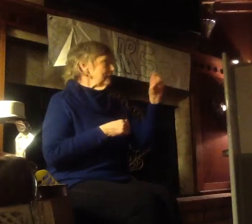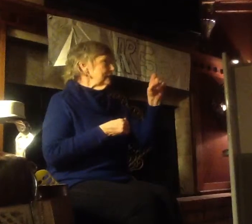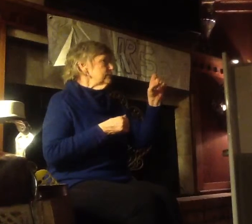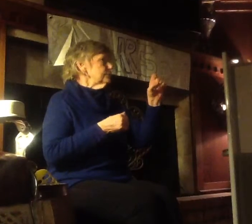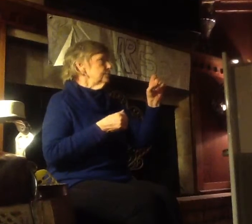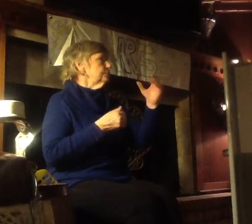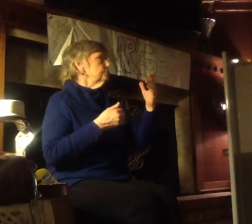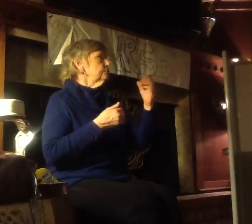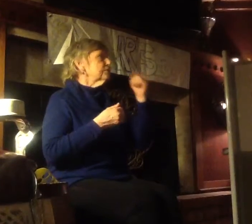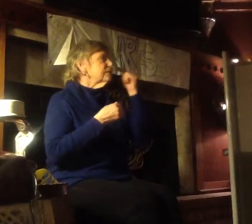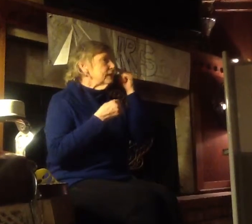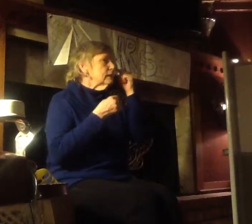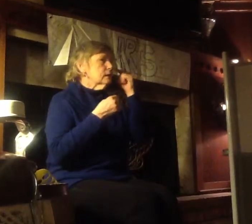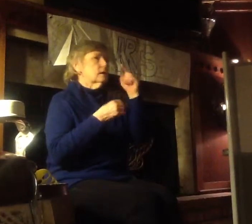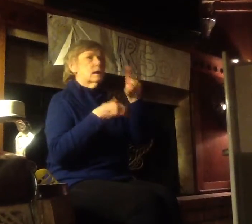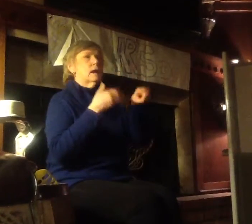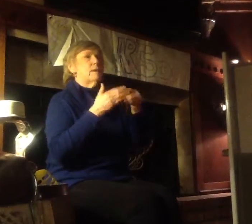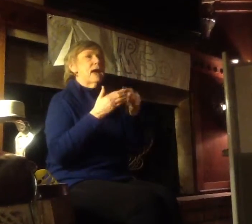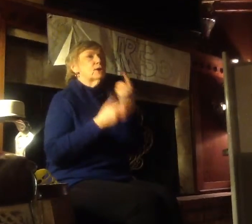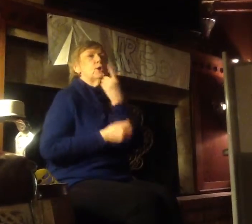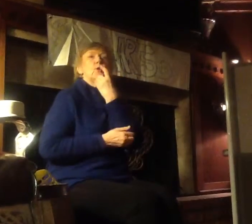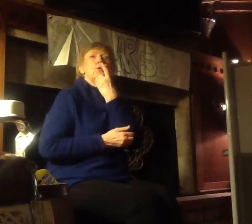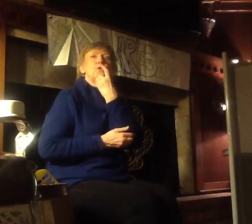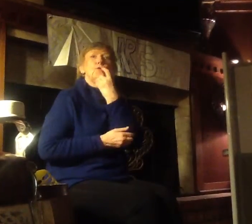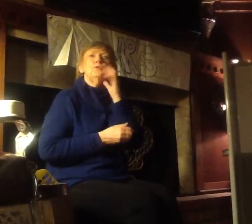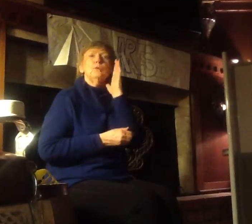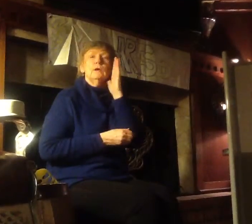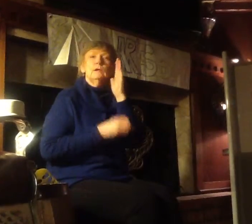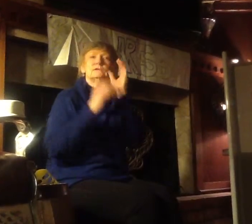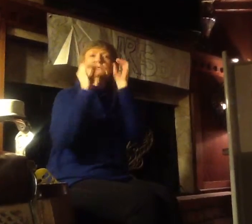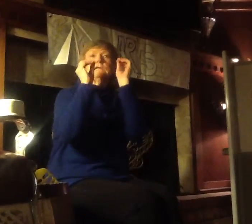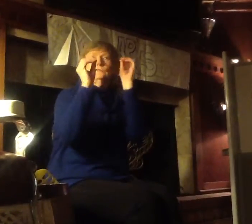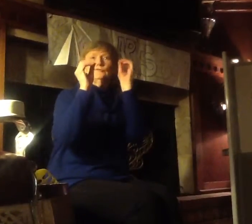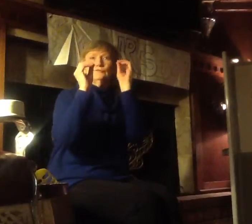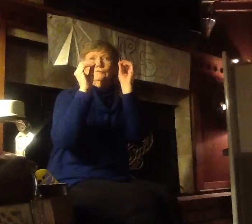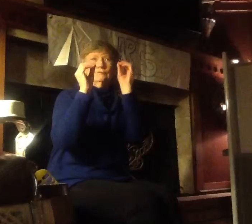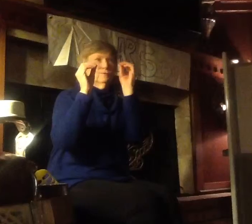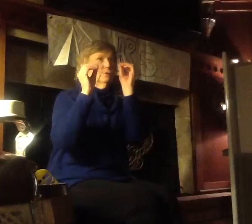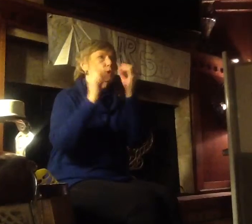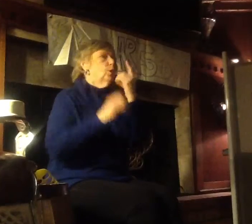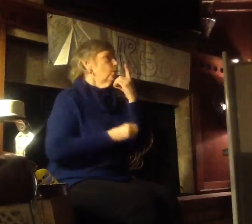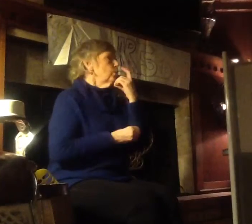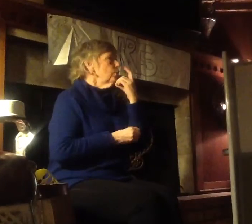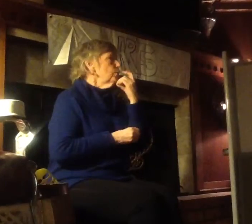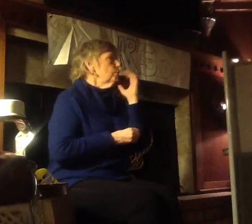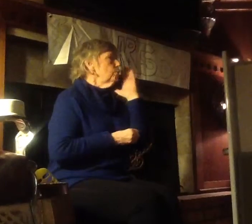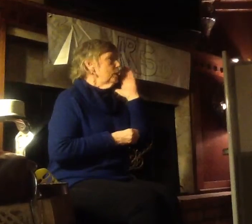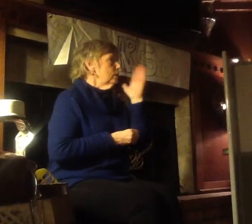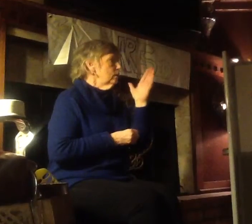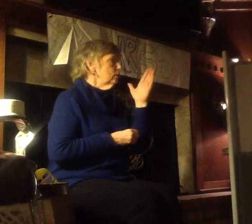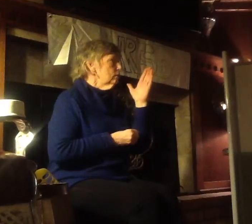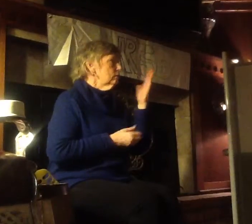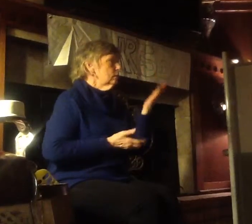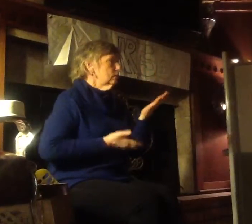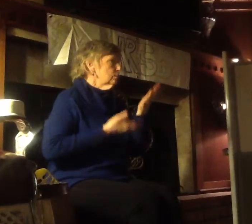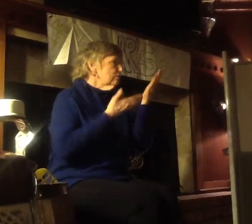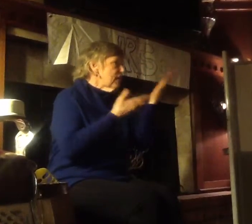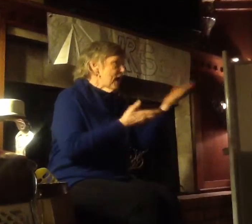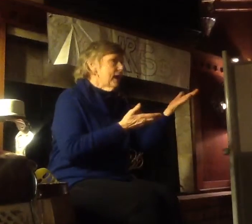We need to think about who will teach, who